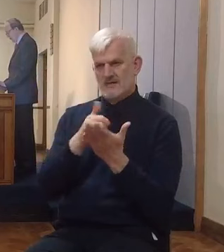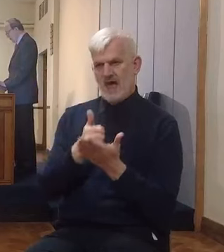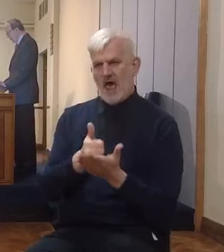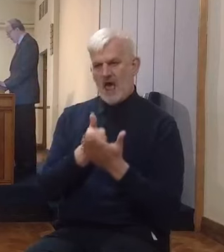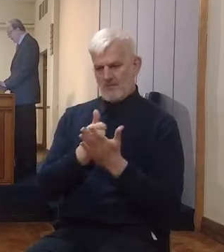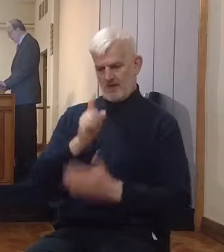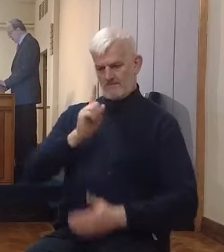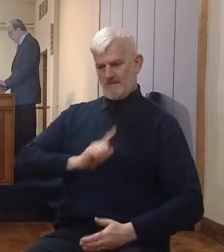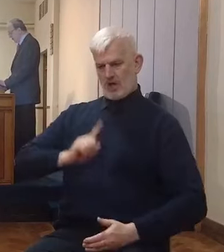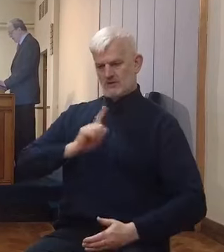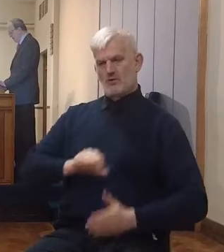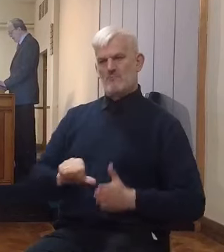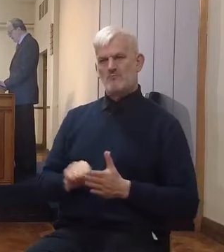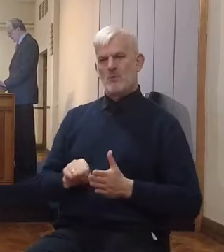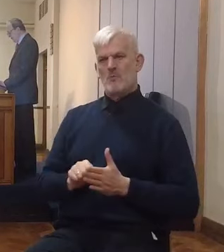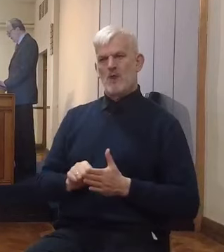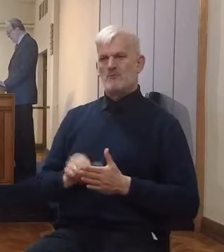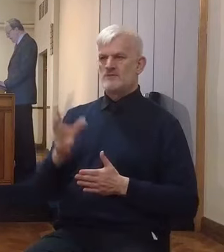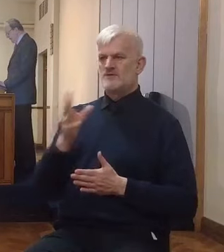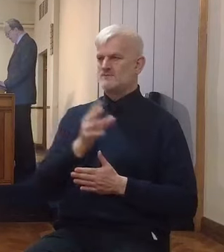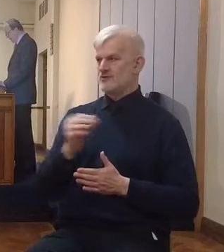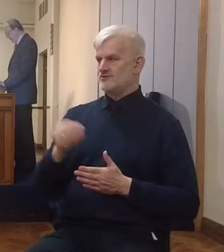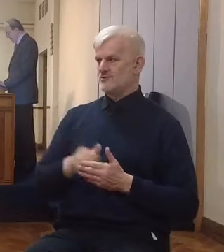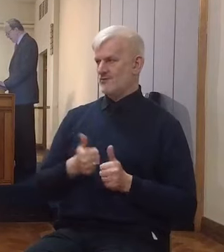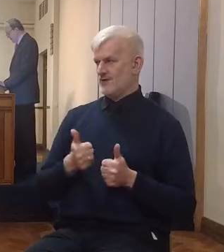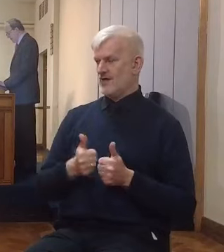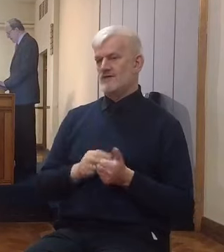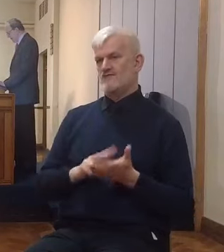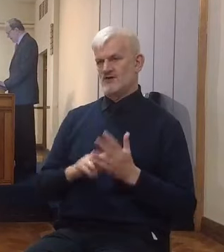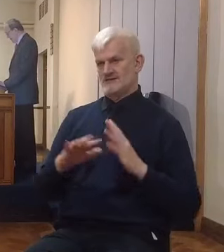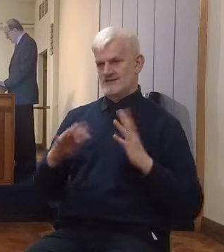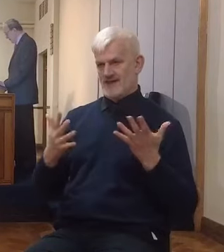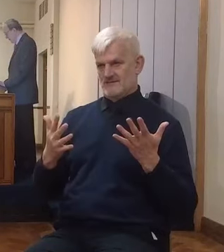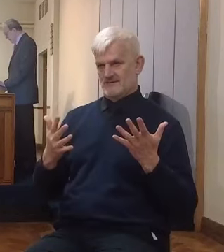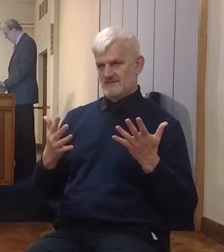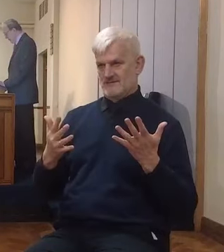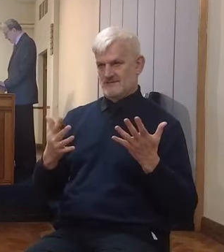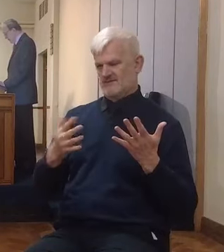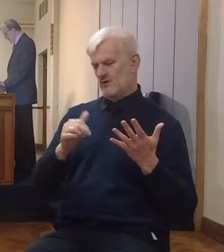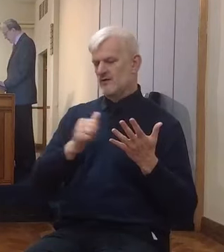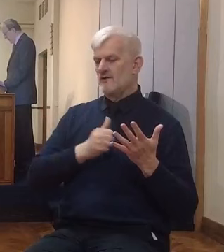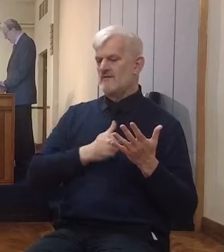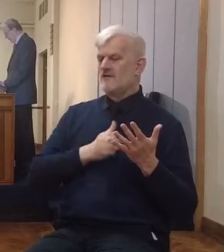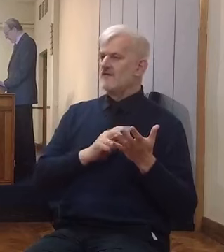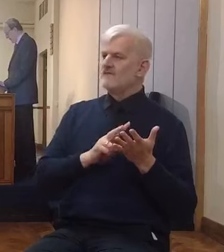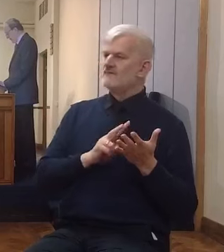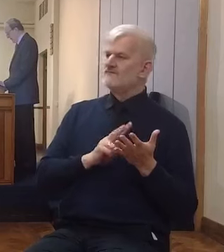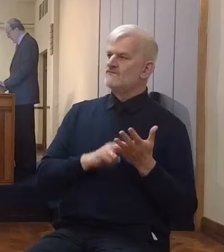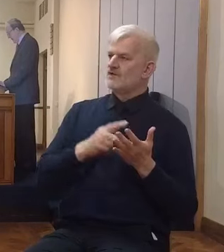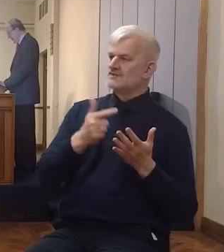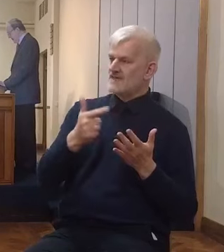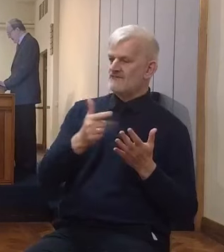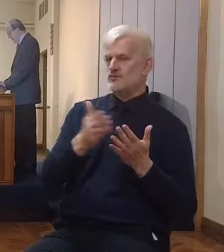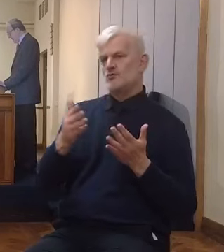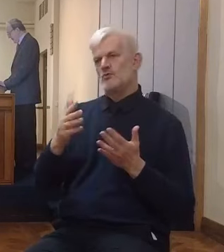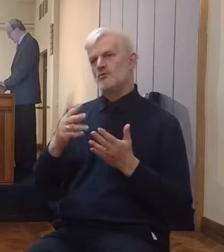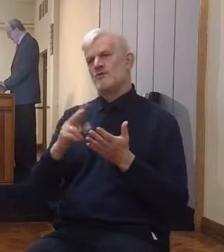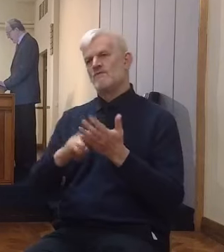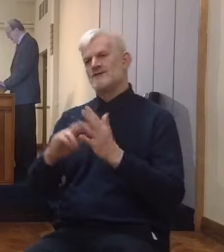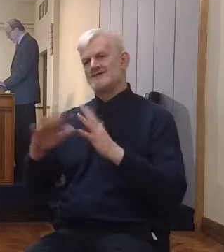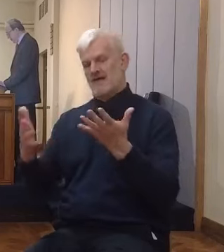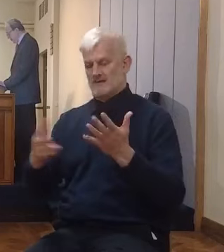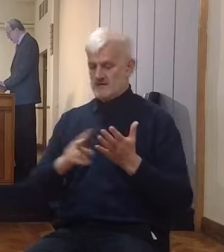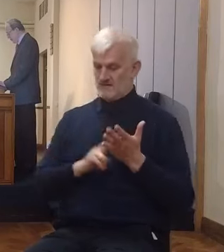spiritual direction. I'm going to read from verse 10. From verse 7, the great verse is verse 10. Verse